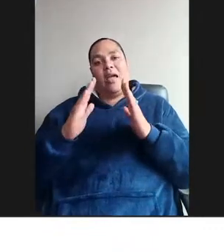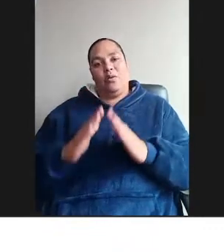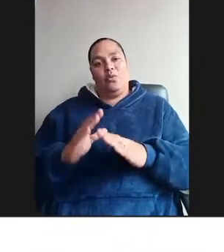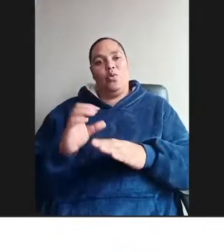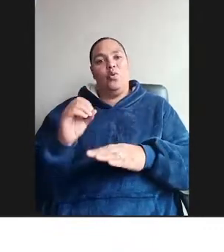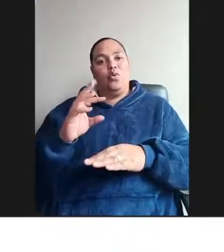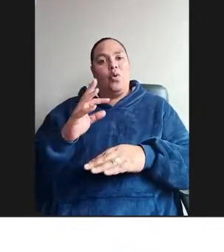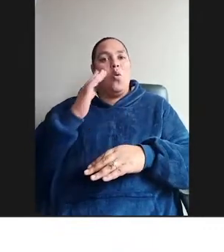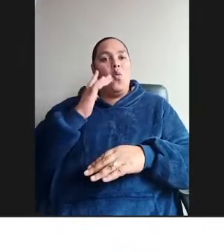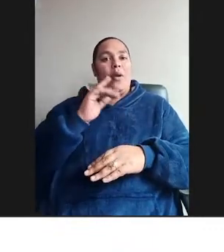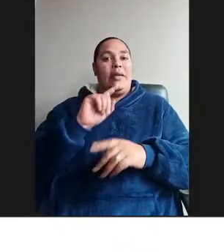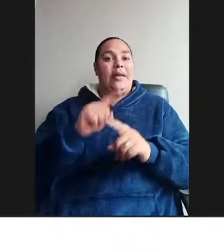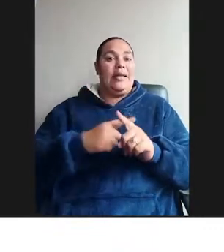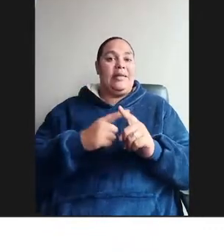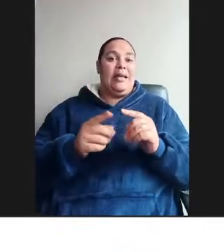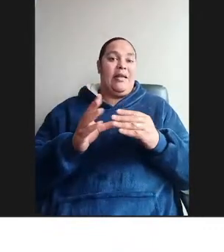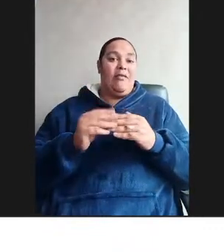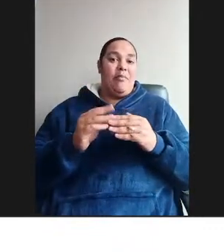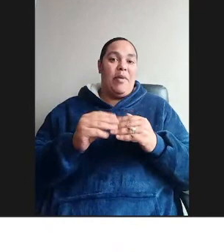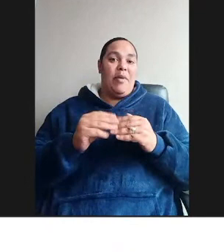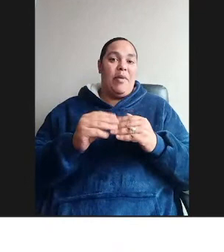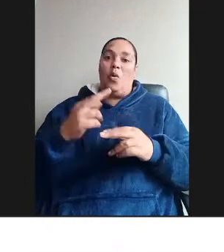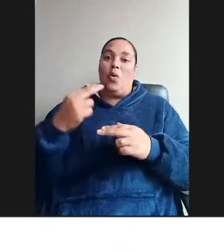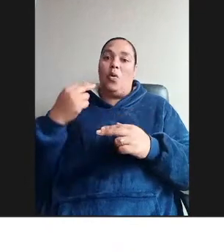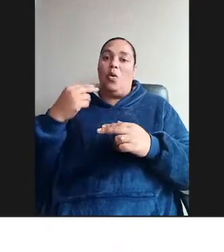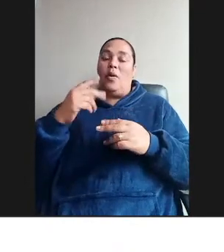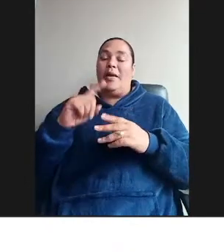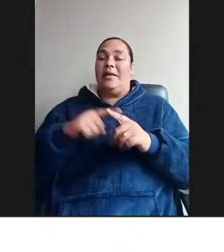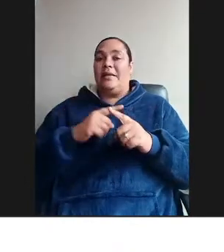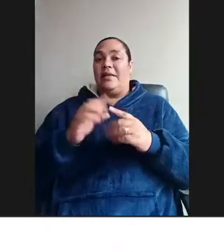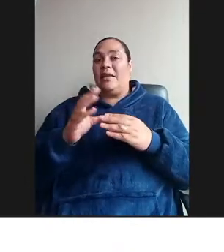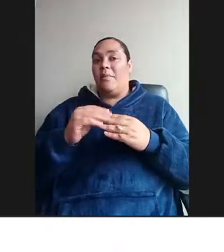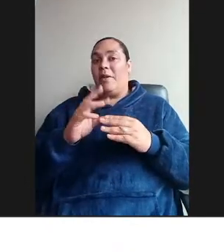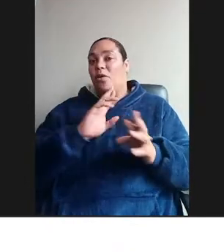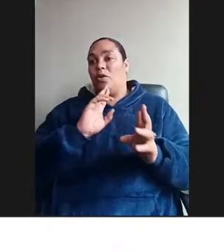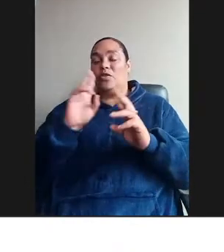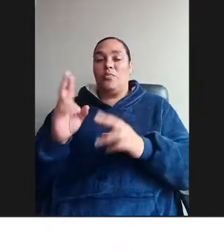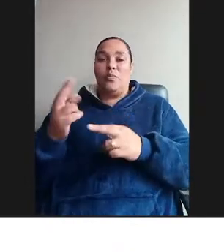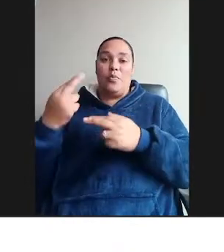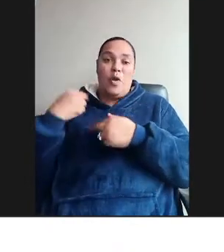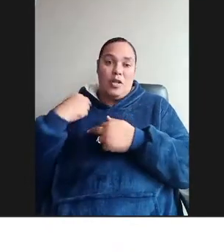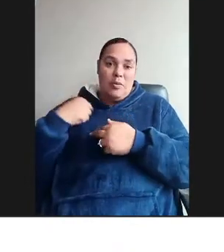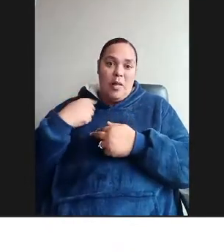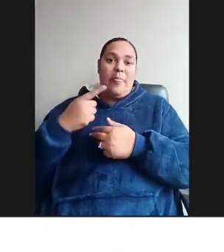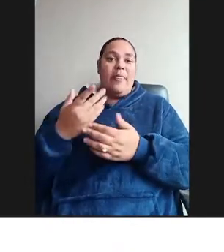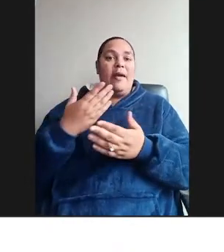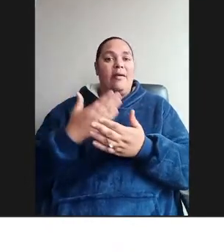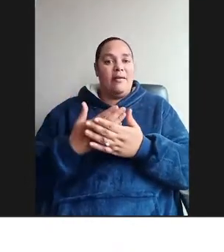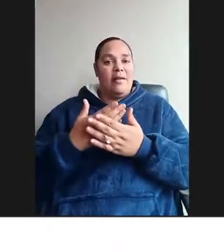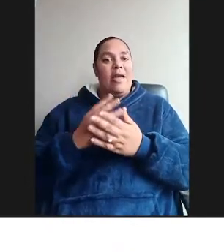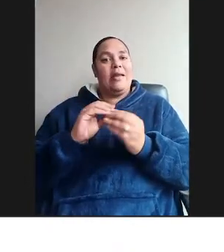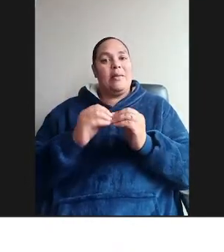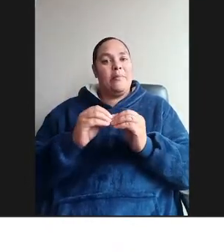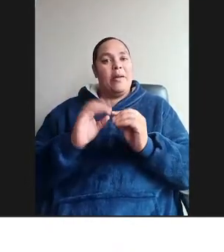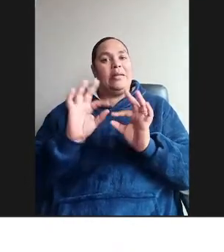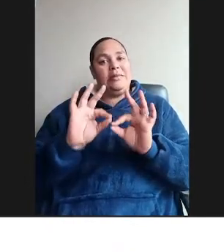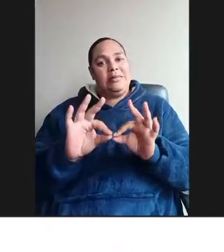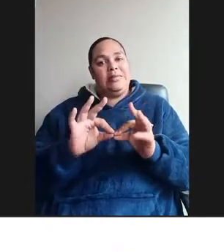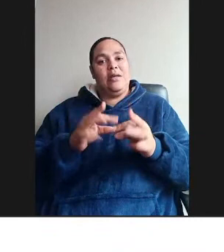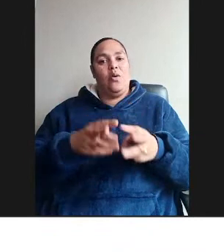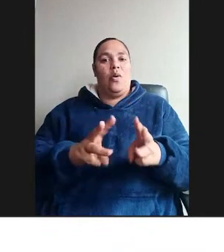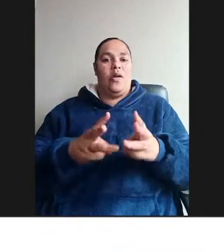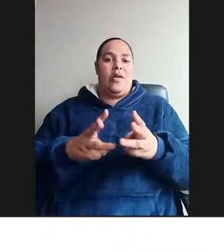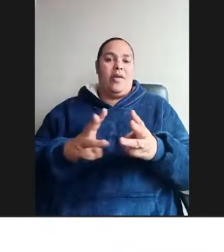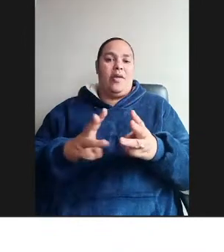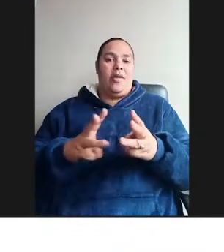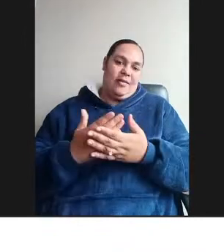executive member responsible or executive members responsible can be able to make such undertakings. And